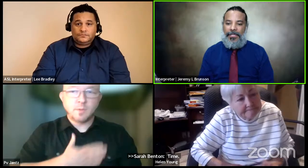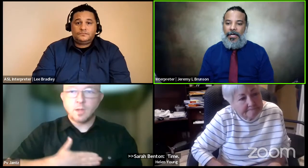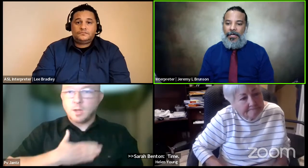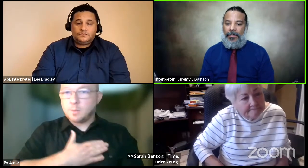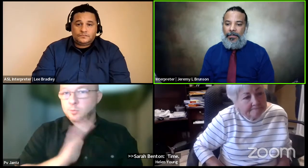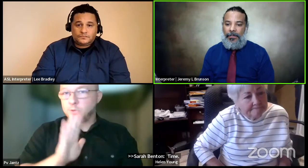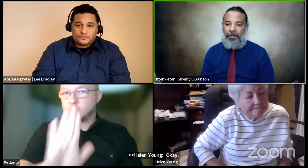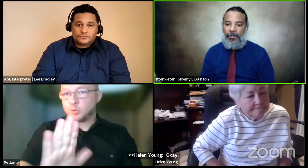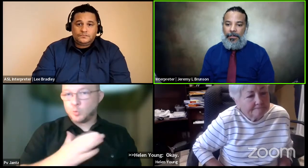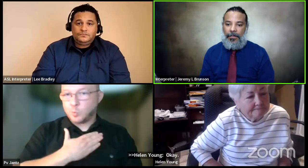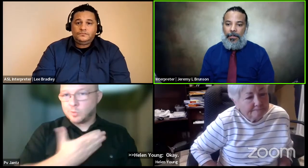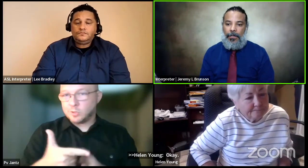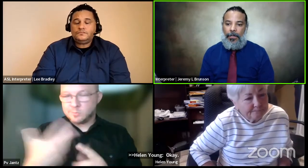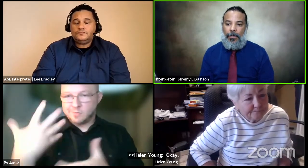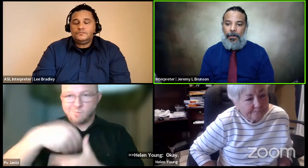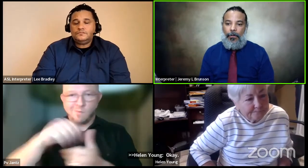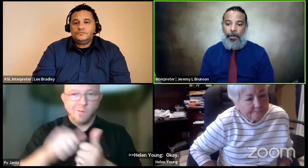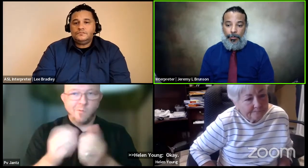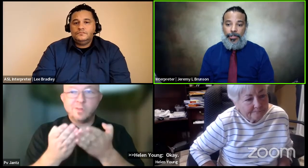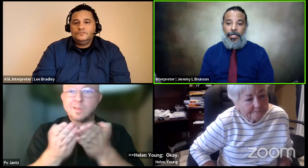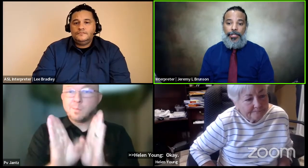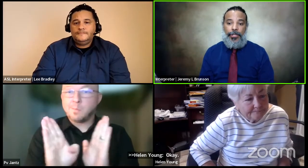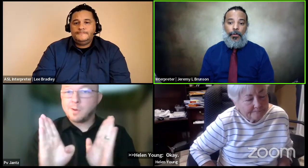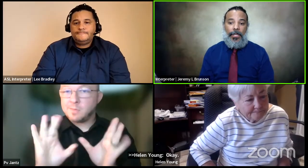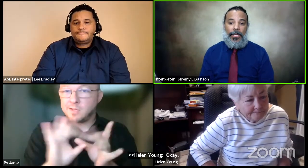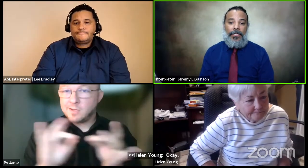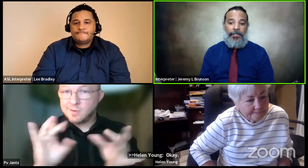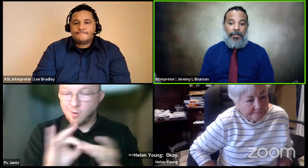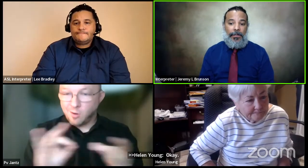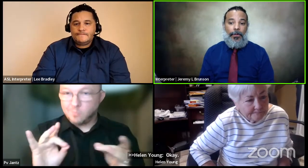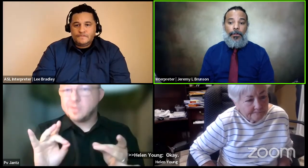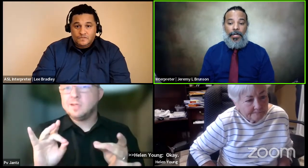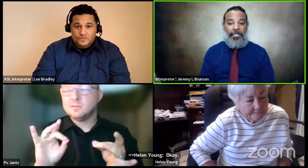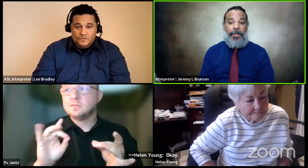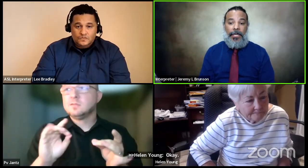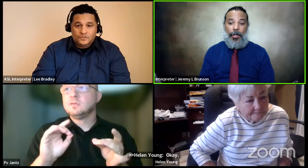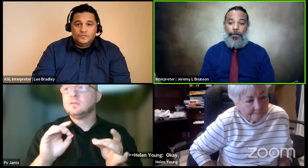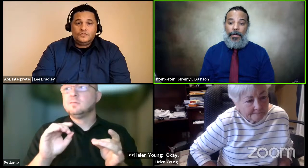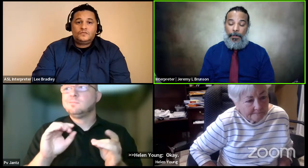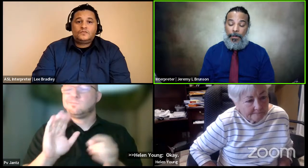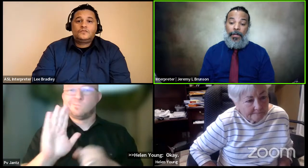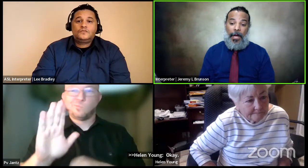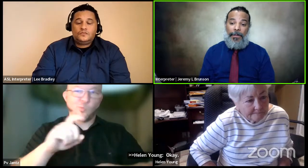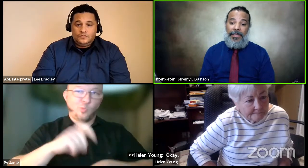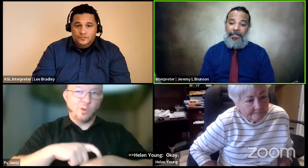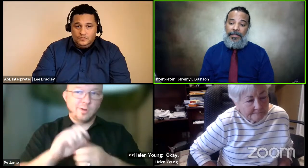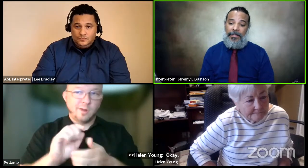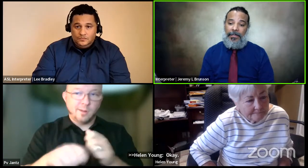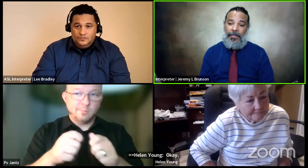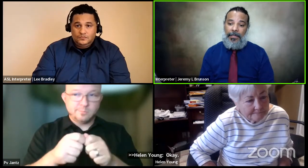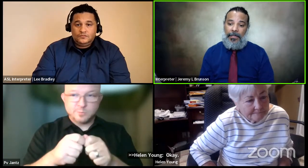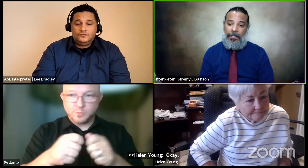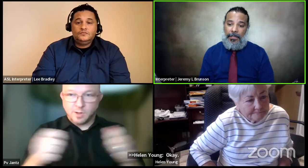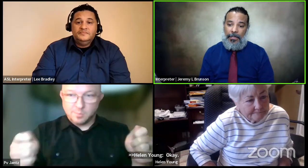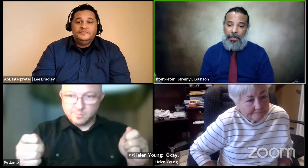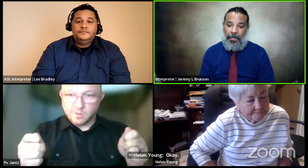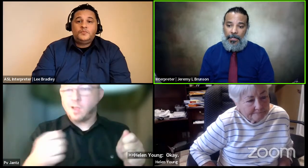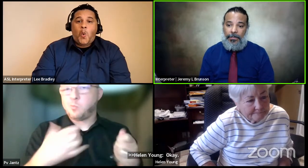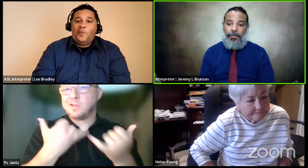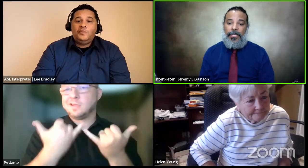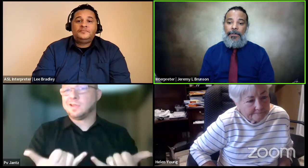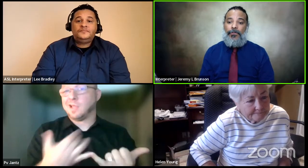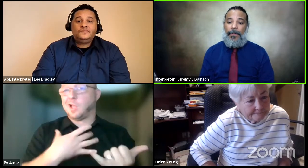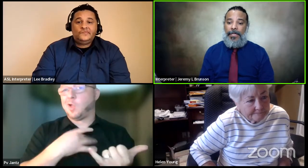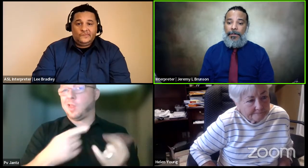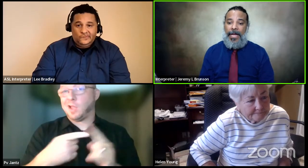Thank you, Ms. Young. We appreciate your willingness to participate in open public comments.